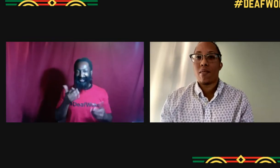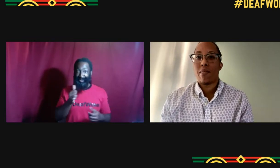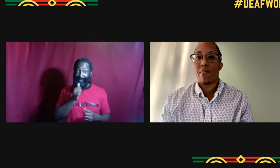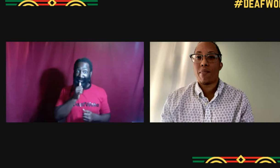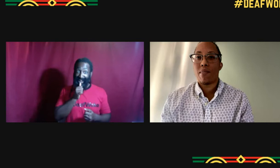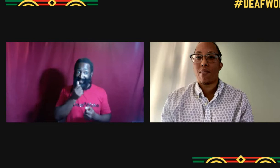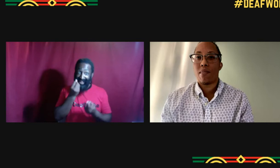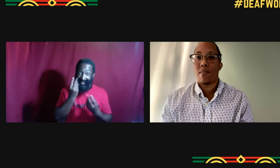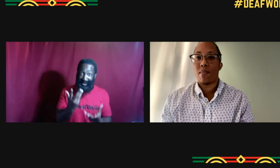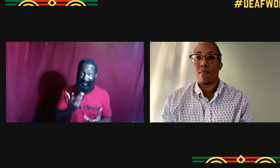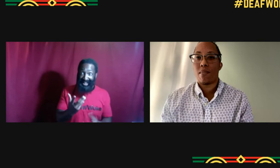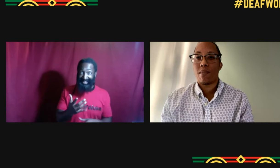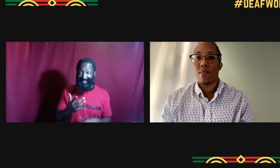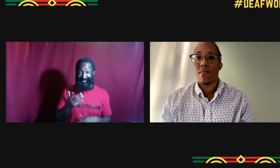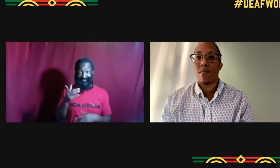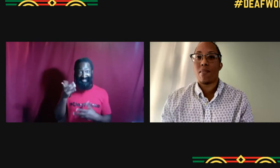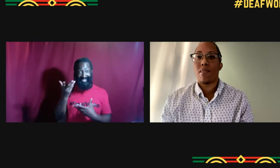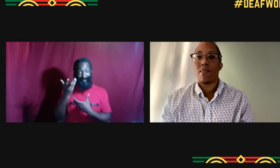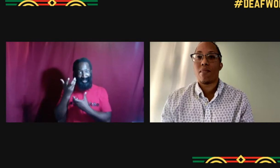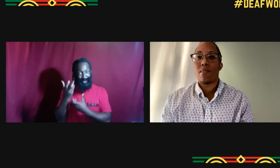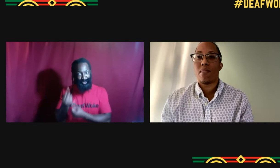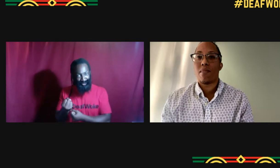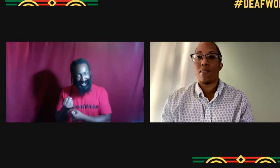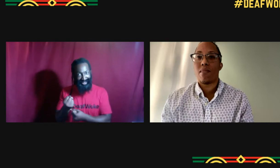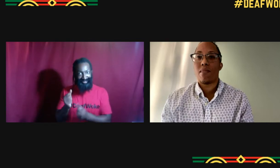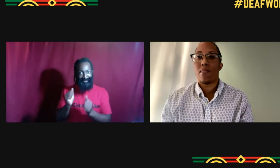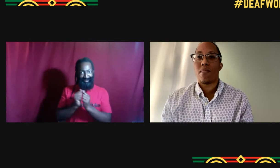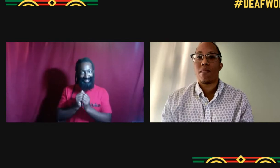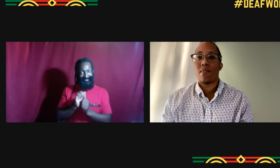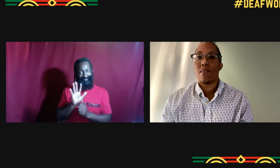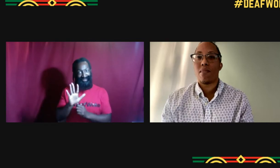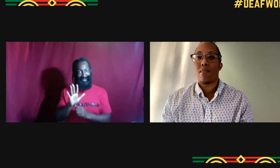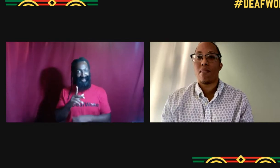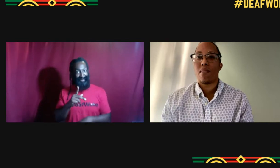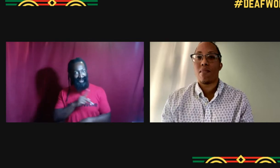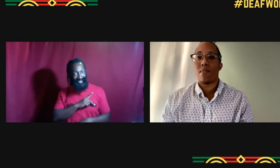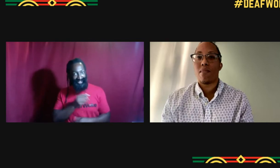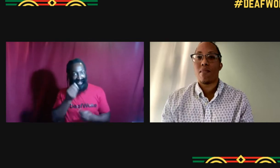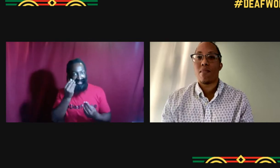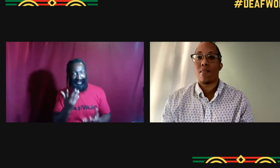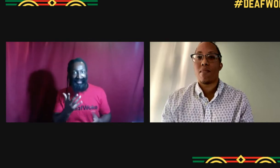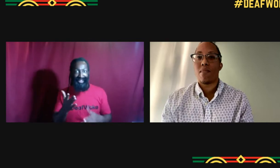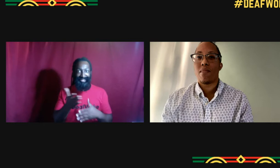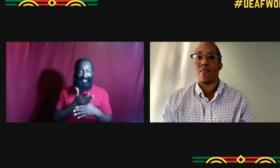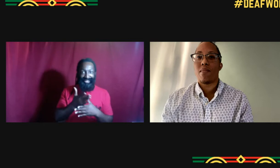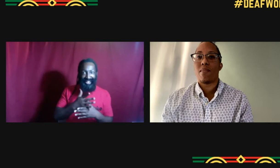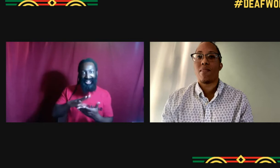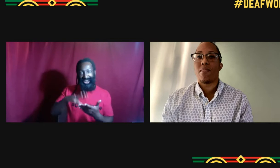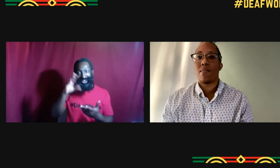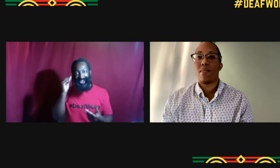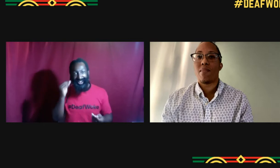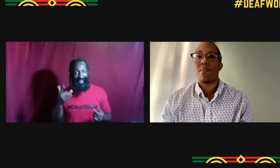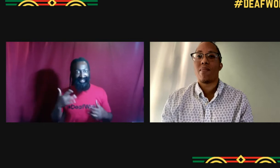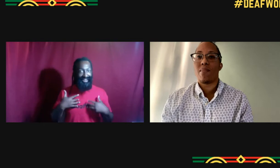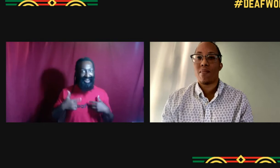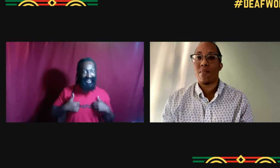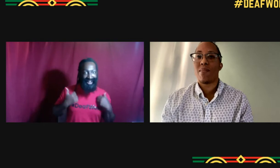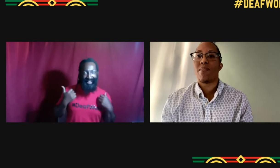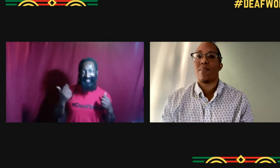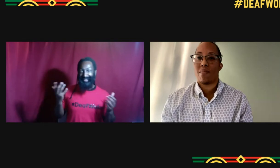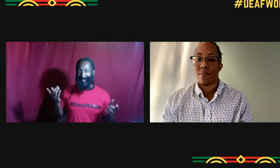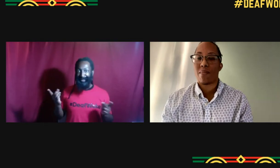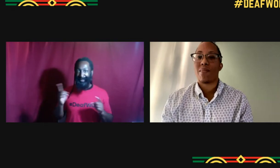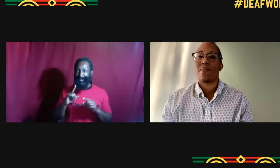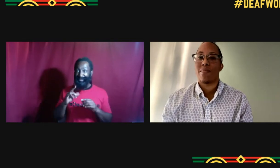somebody to be there at the doctor's appointment, somebody we can trust with the information, you know, somebody you